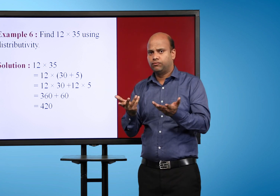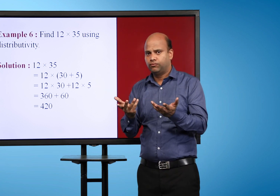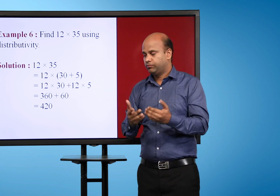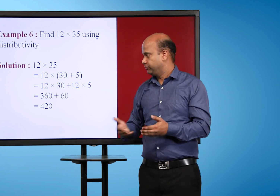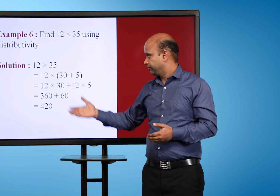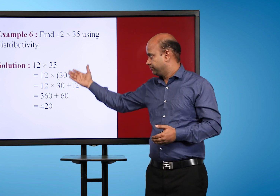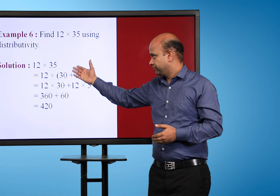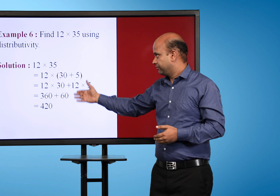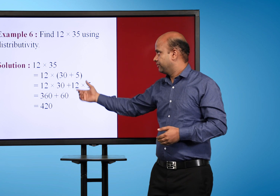Solution.